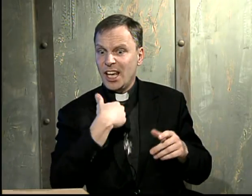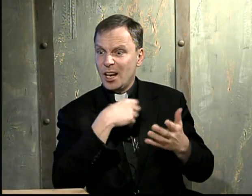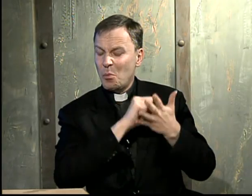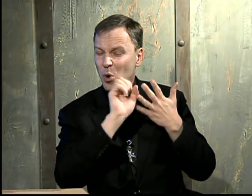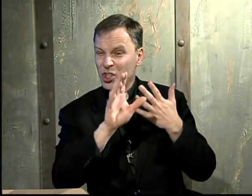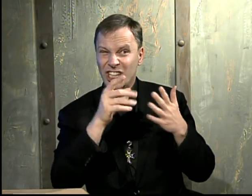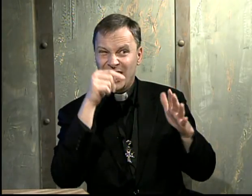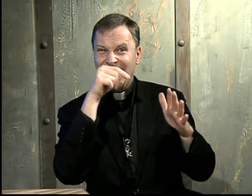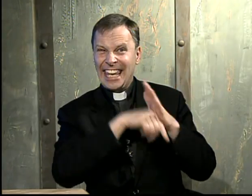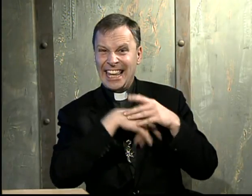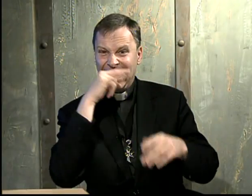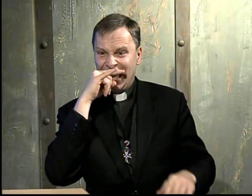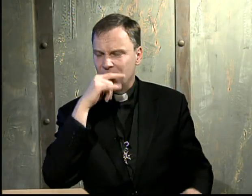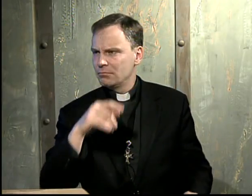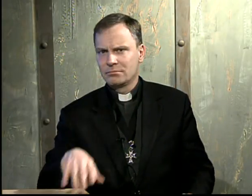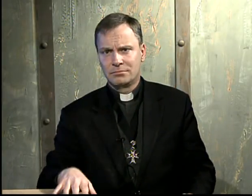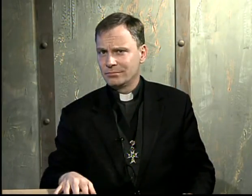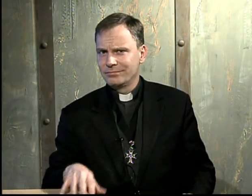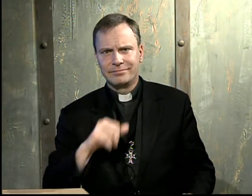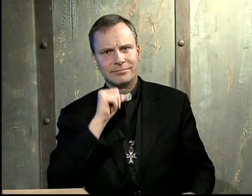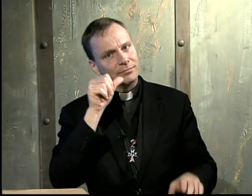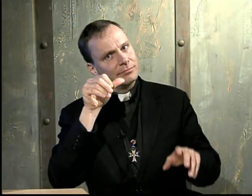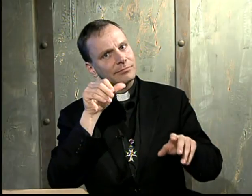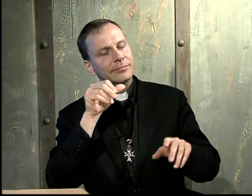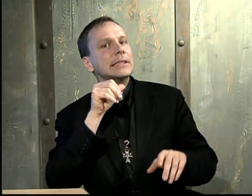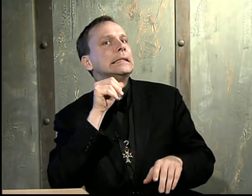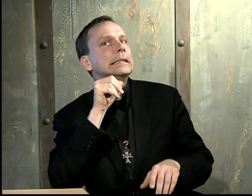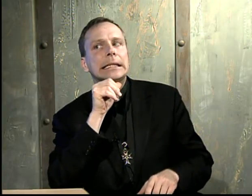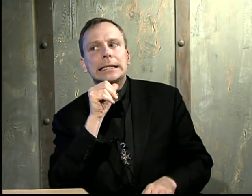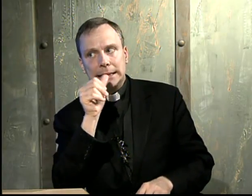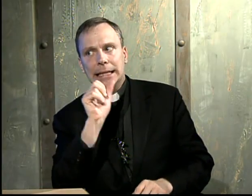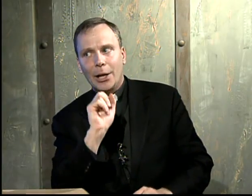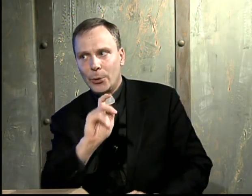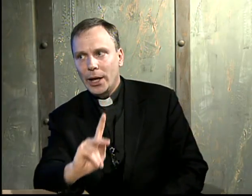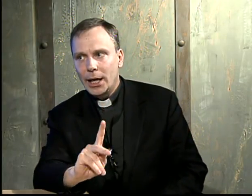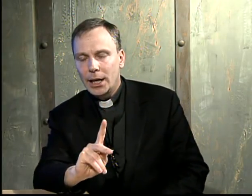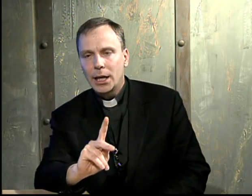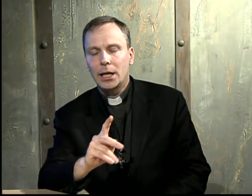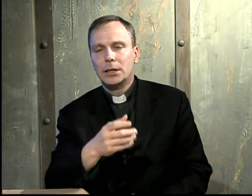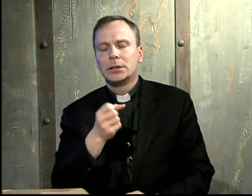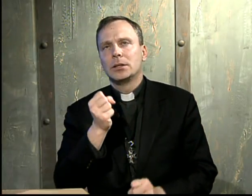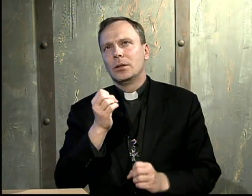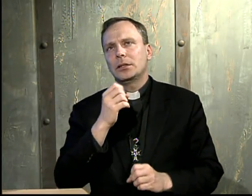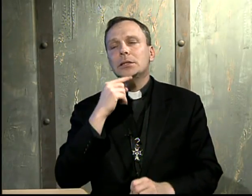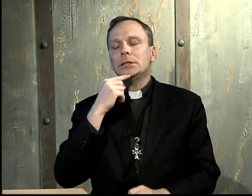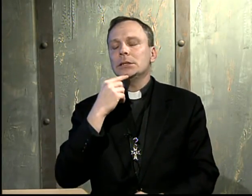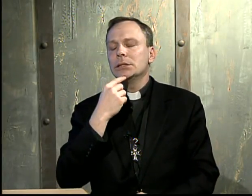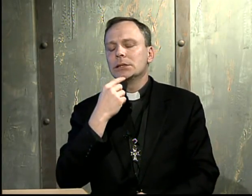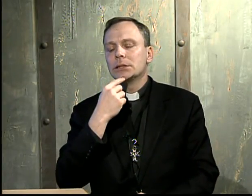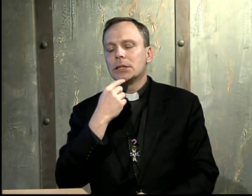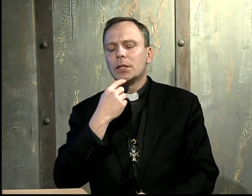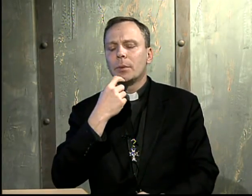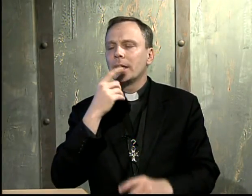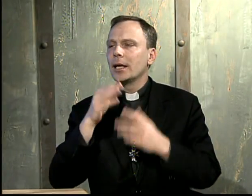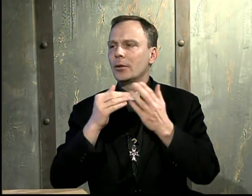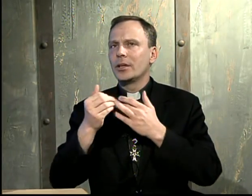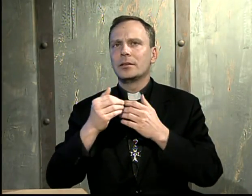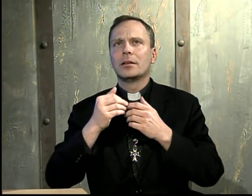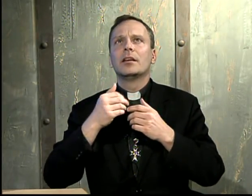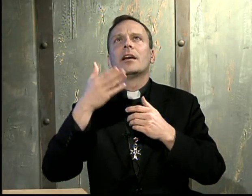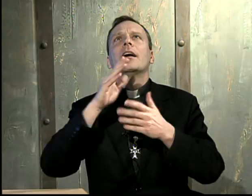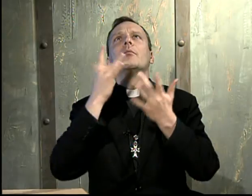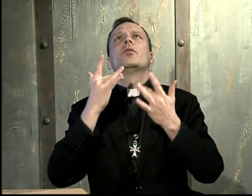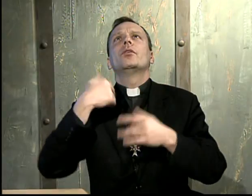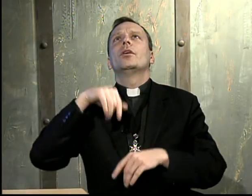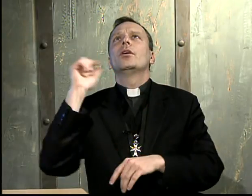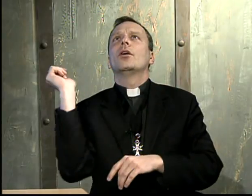Meaning, they wish they had had an abortion and killed their child. And that's not okay. It's a